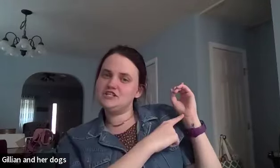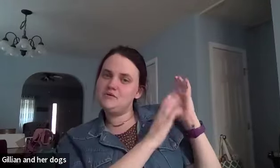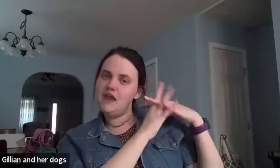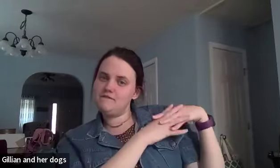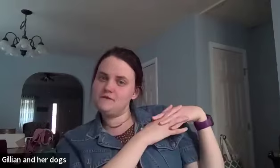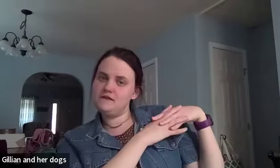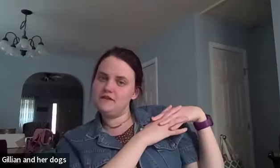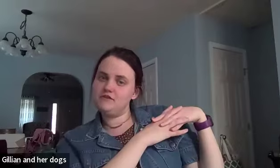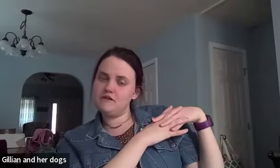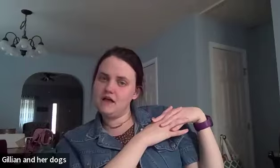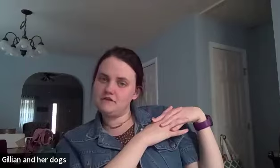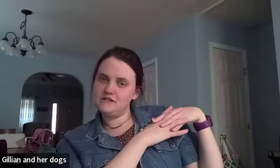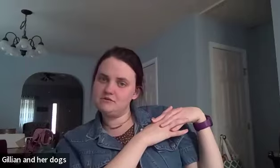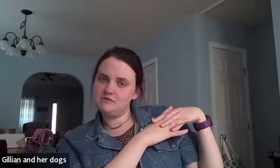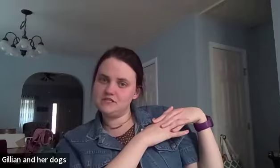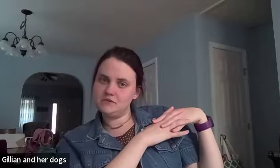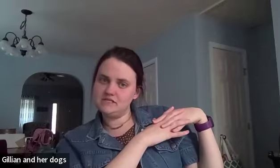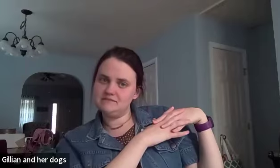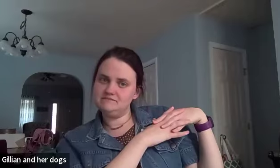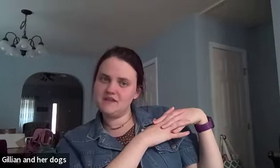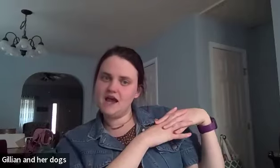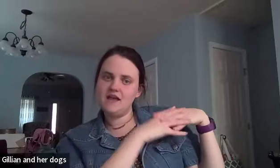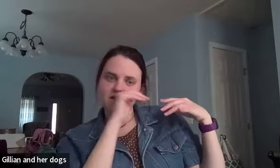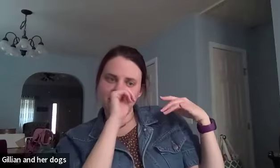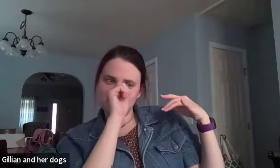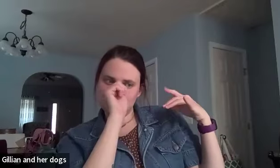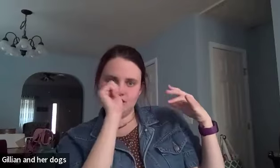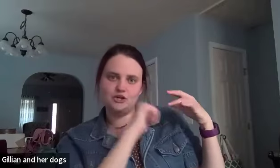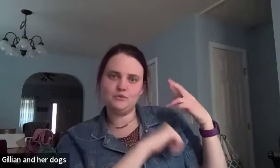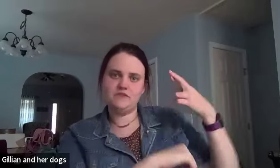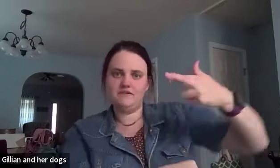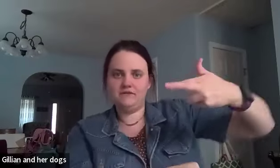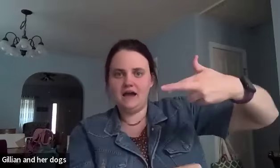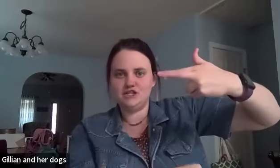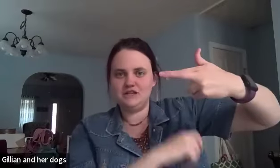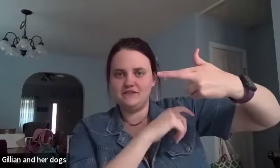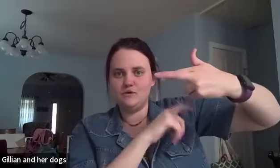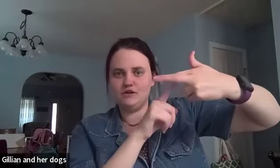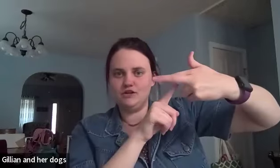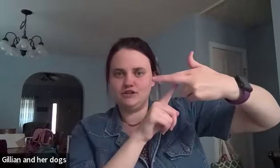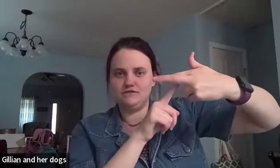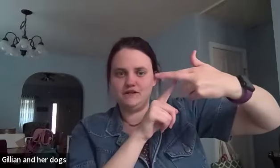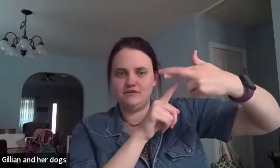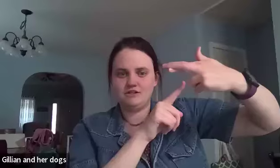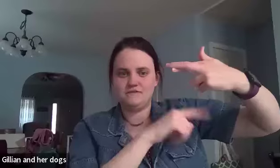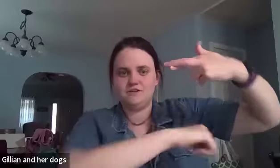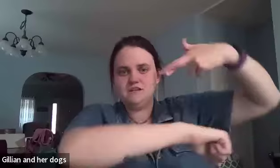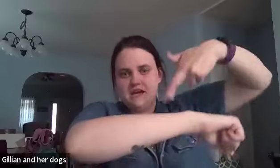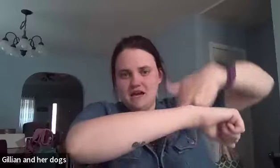Actually don't care for the letter for this one for some reason. I think it's prettier with the, I actually like this one where you cross your fingers and